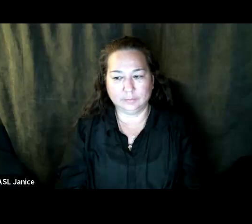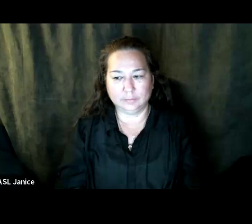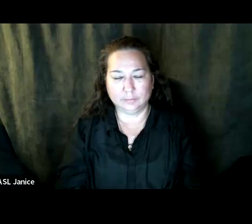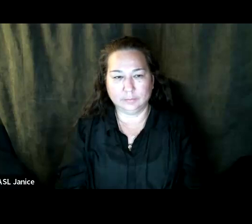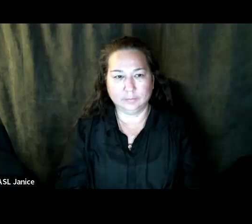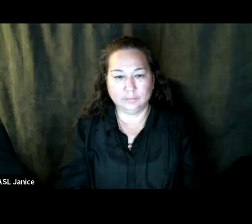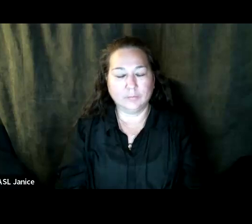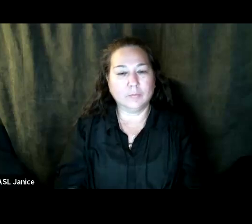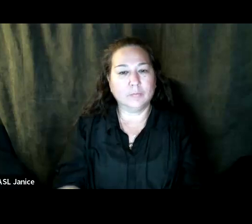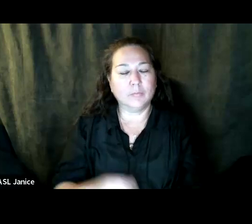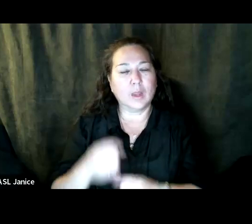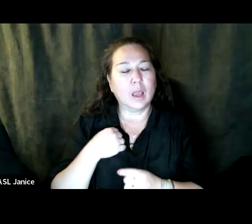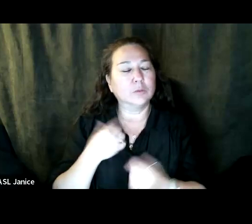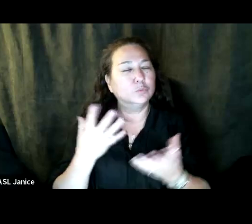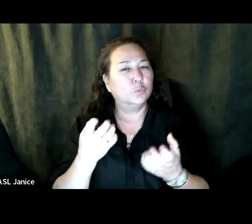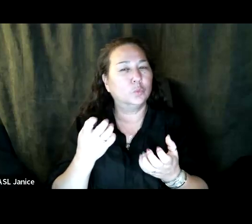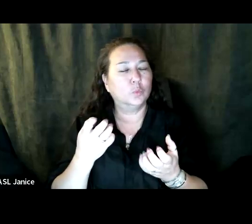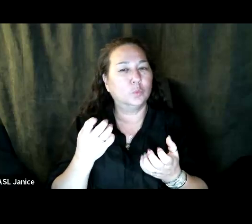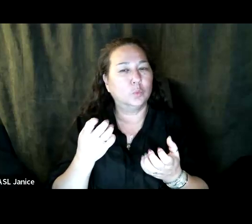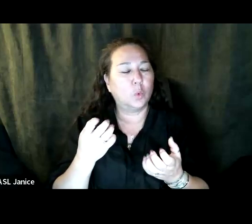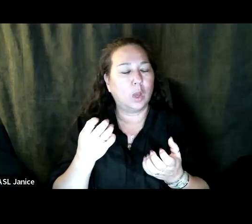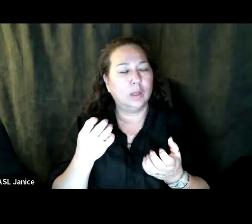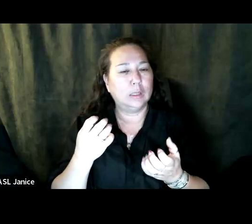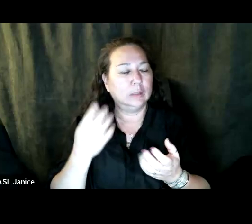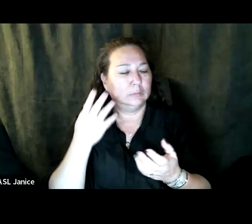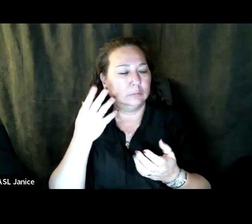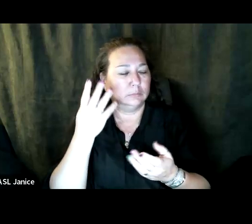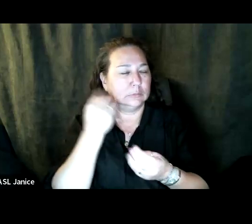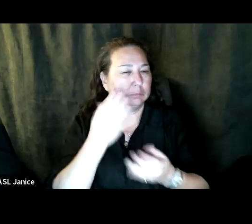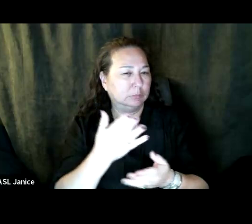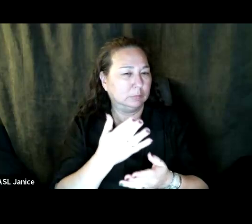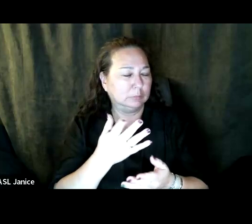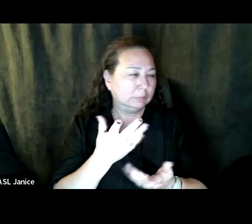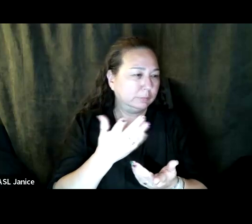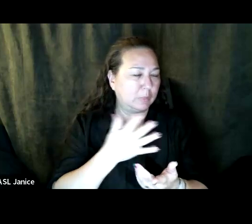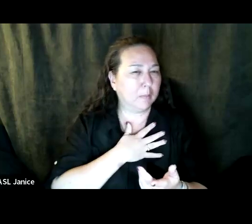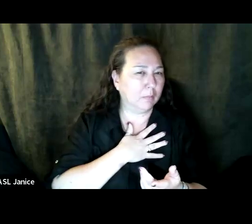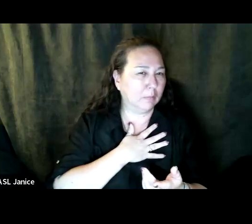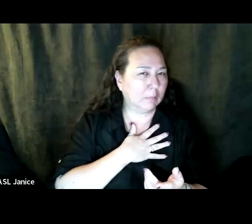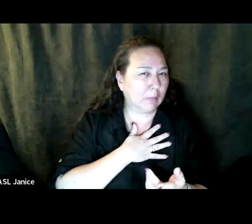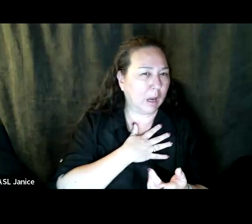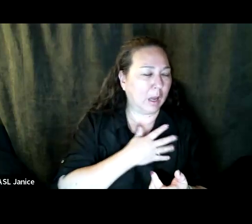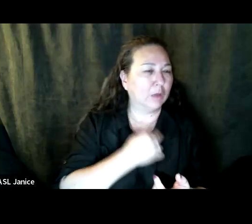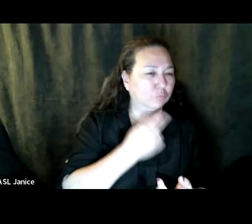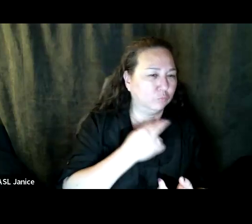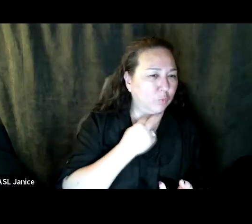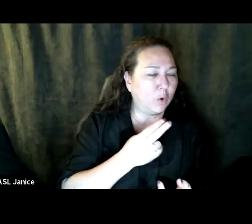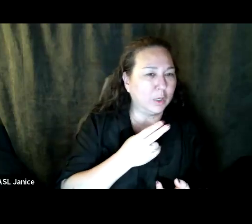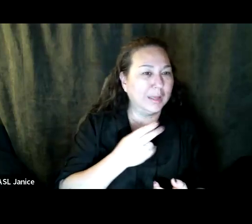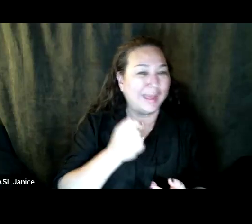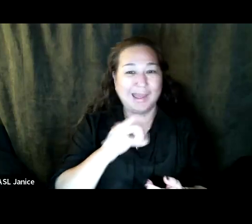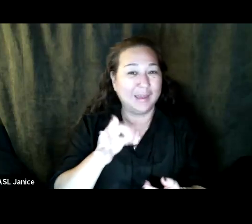So just wanted to direct my voice to, if there's any parents or mothers hearing to what we're saying right now,